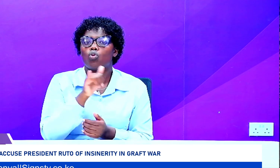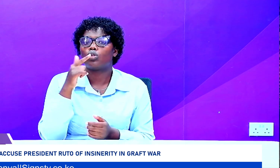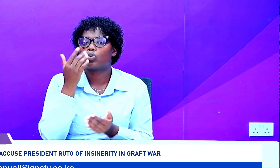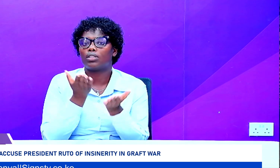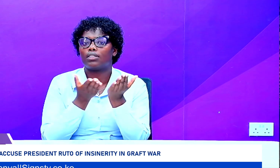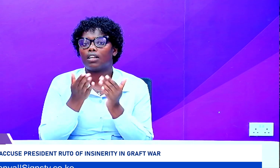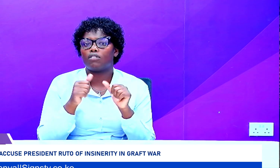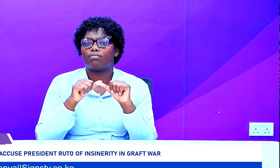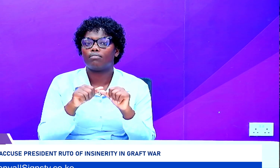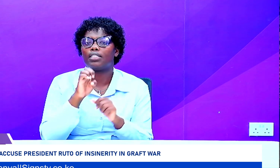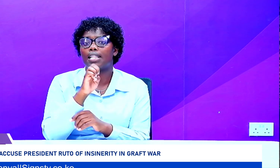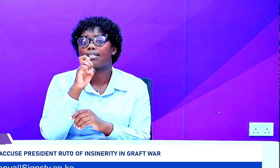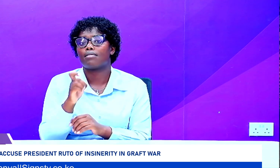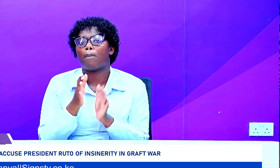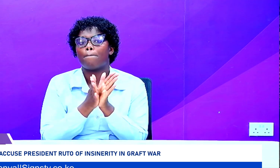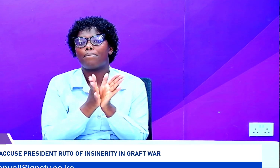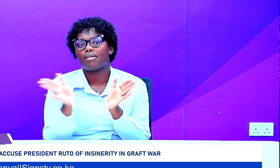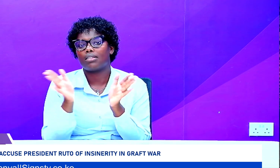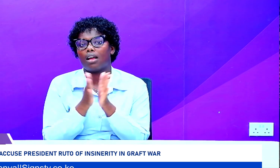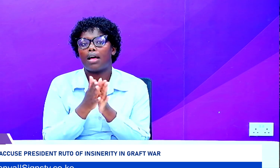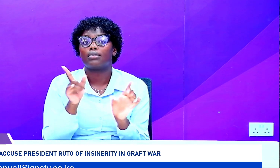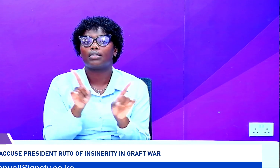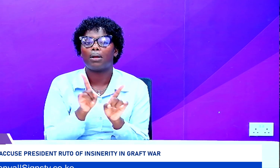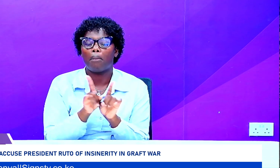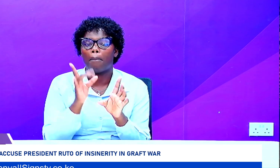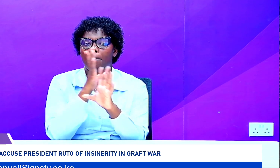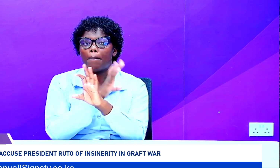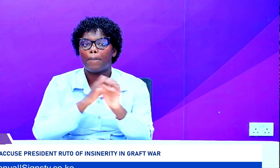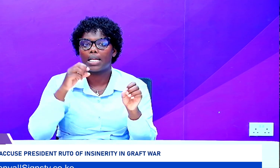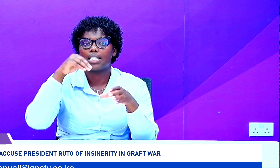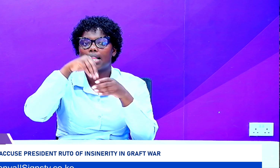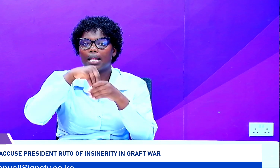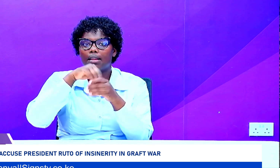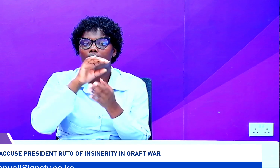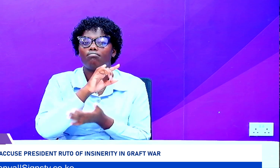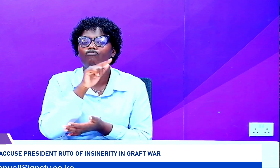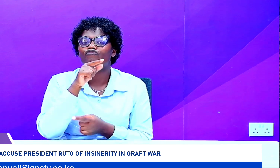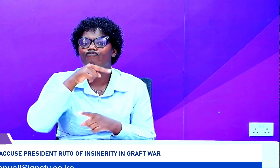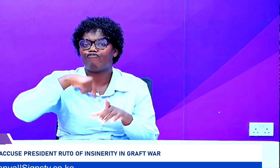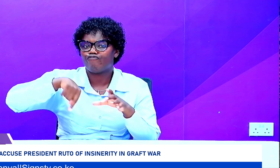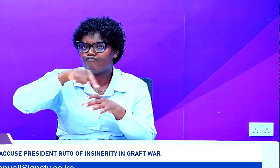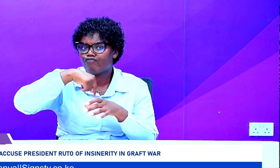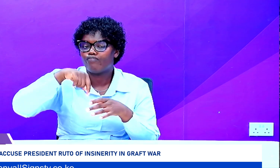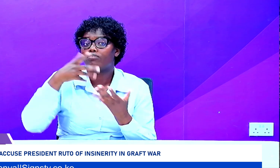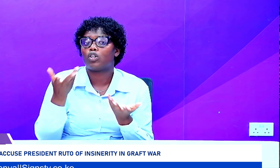and ensure that all individuals named in corruption scandals, including those currently serving in the executive